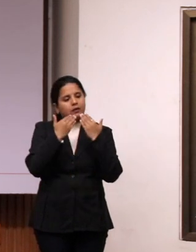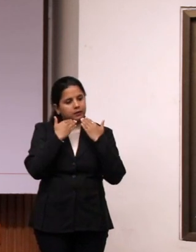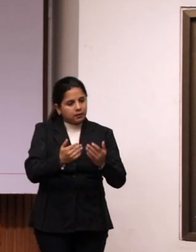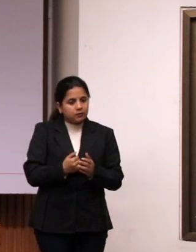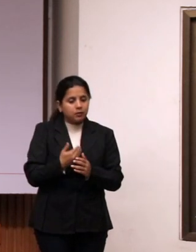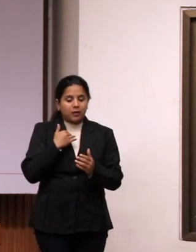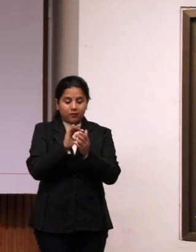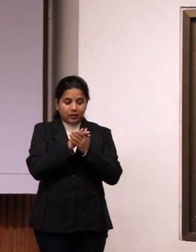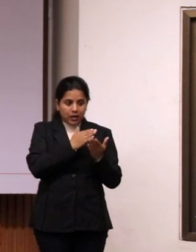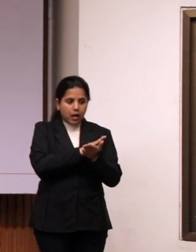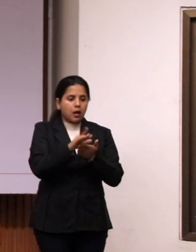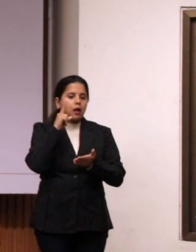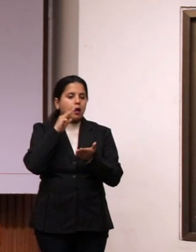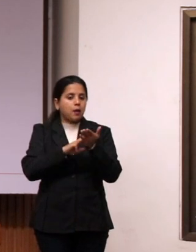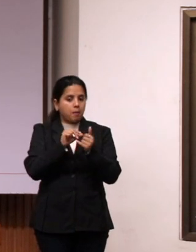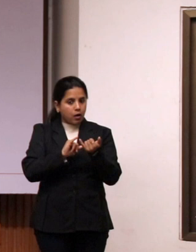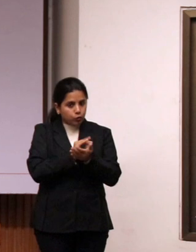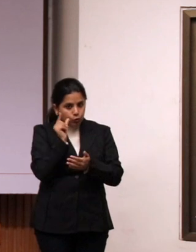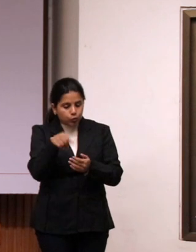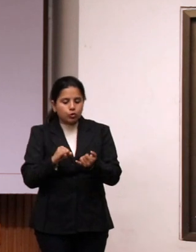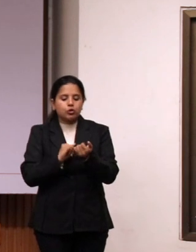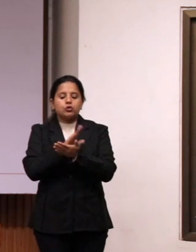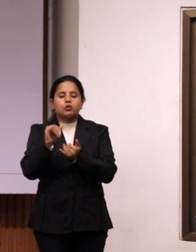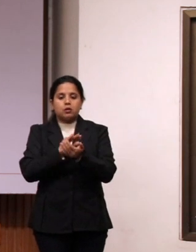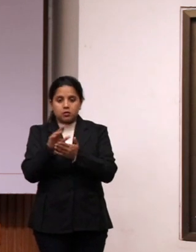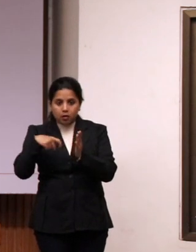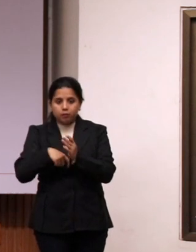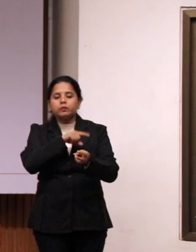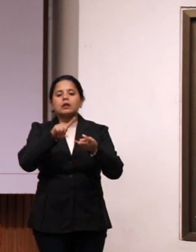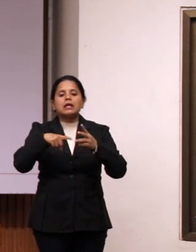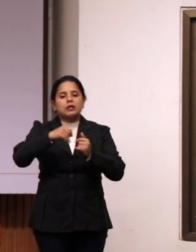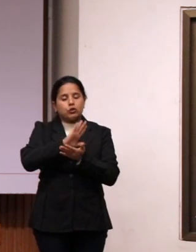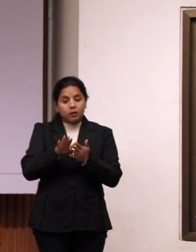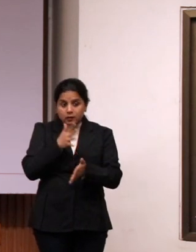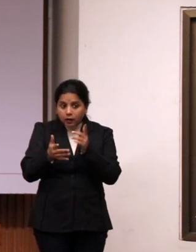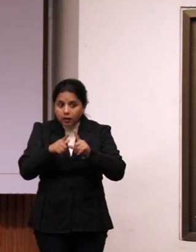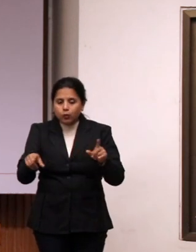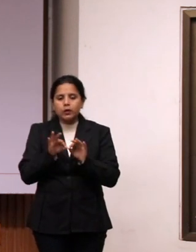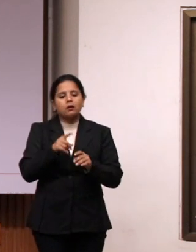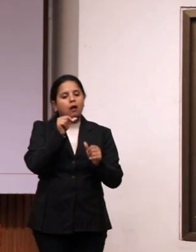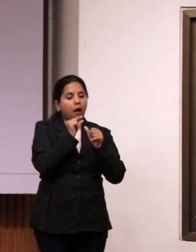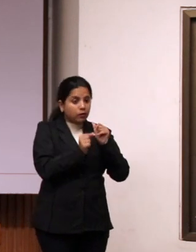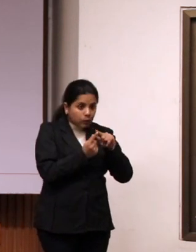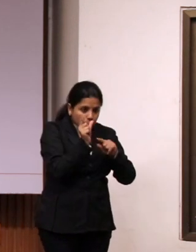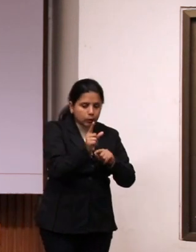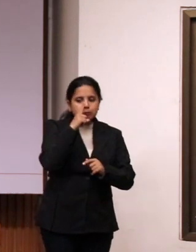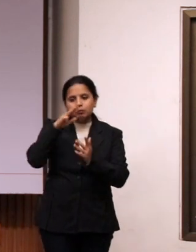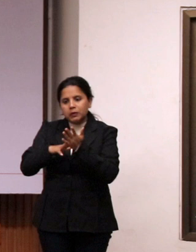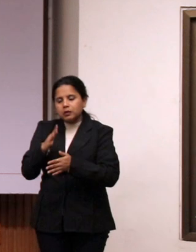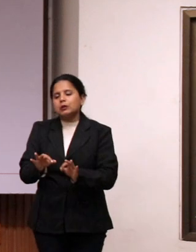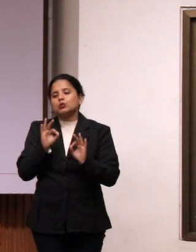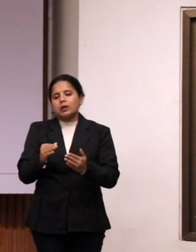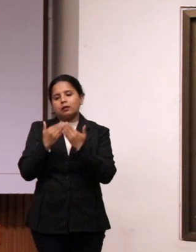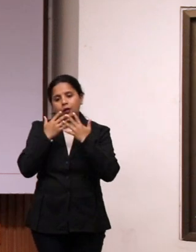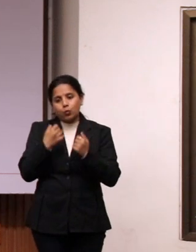my colleagues Himanshu, Shashank, Keshav for their help. And also sign language interpreters Atul and Manisha. A special thanks to